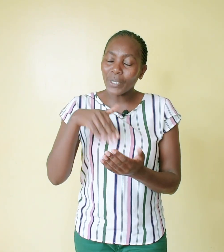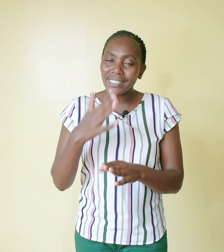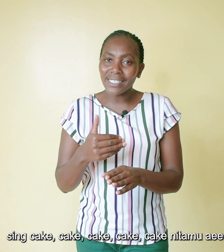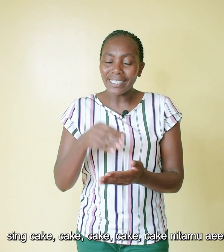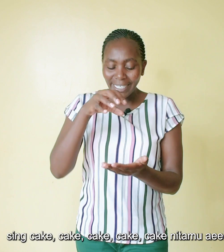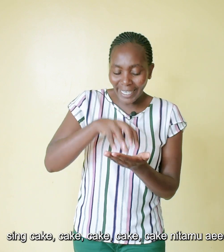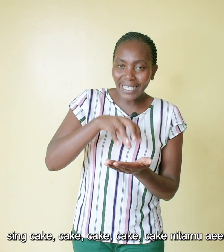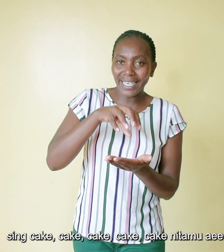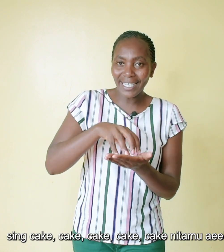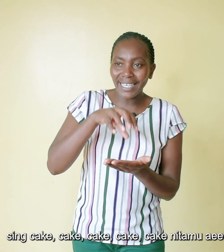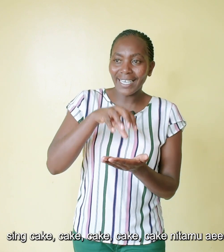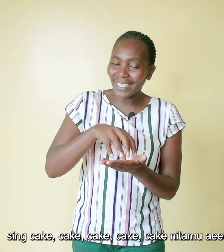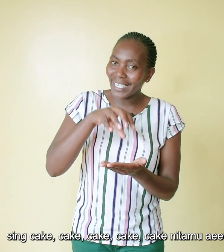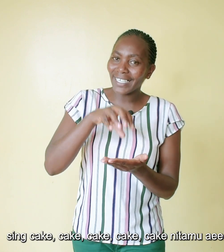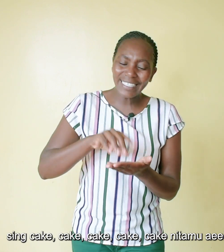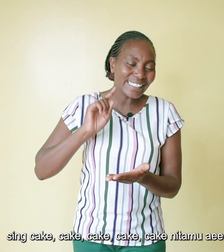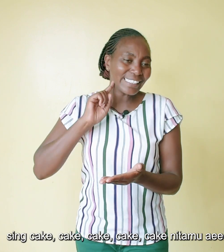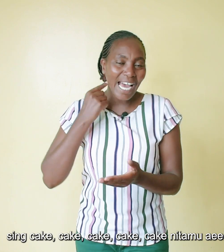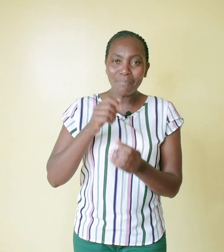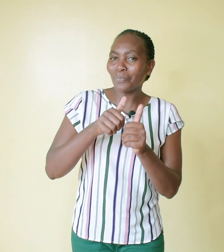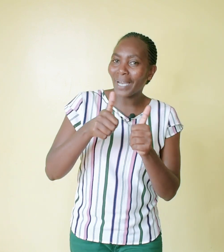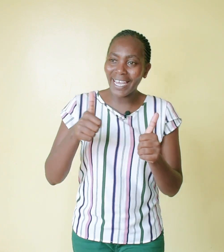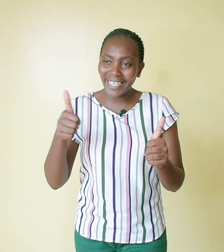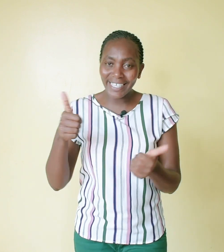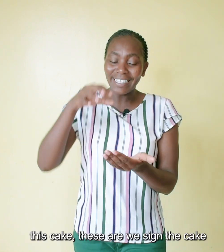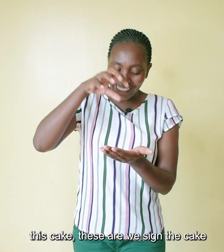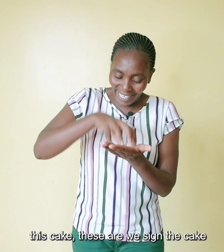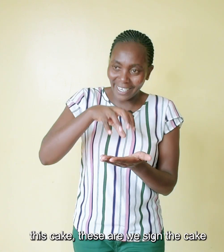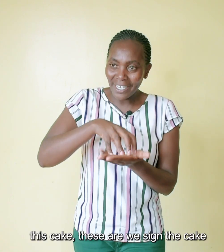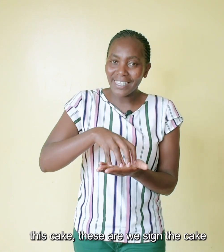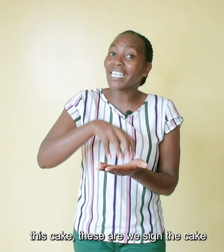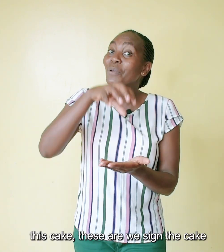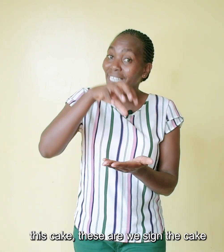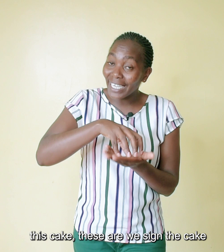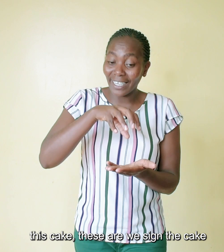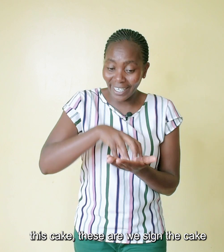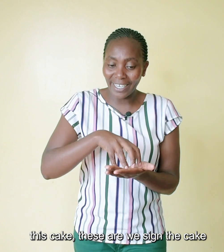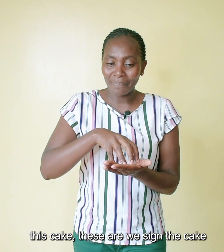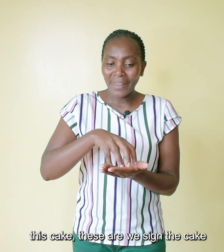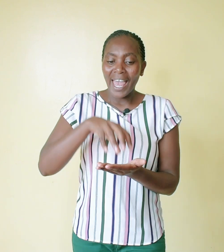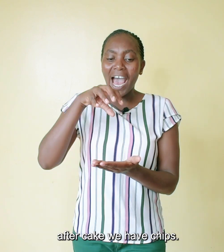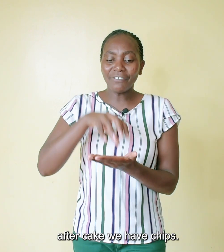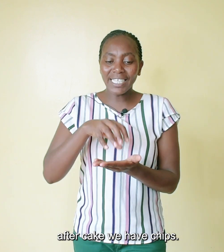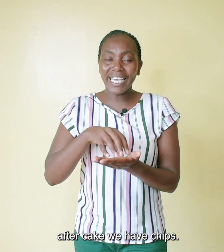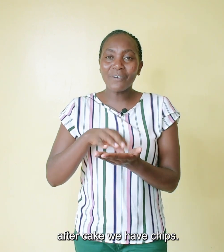always sing, cake, cake, cake, cake, nita, this cake. This is how we sign the cake. After cake, we